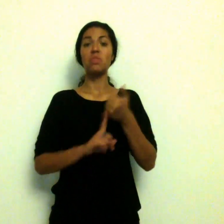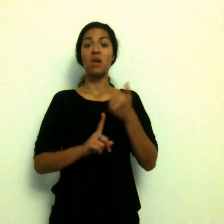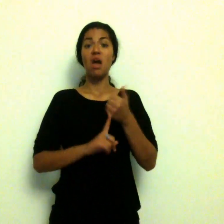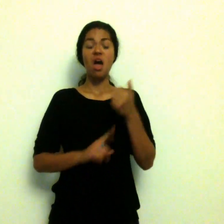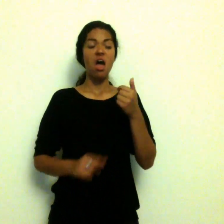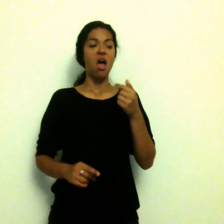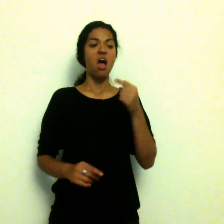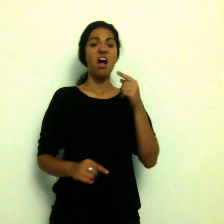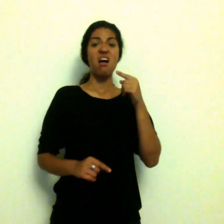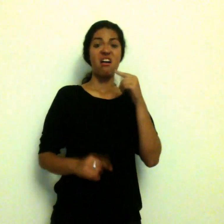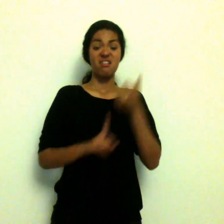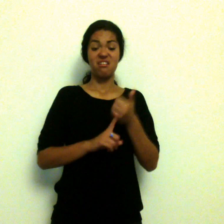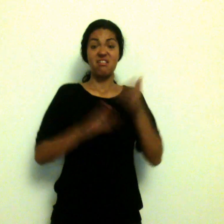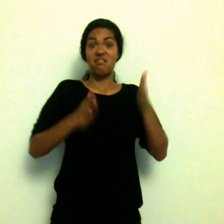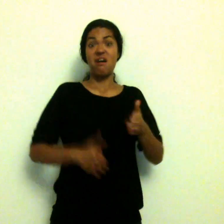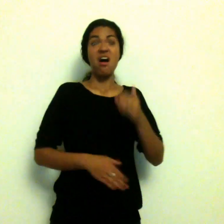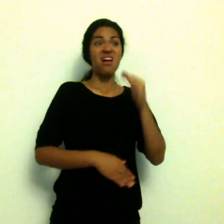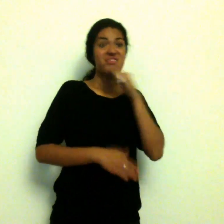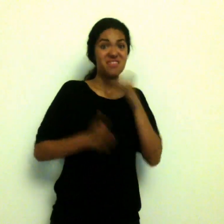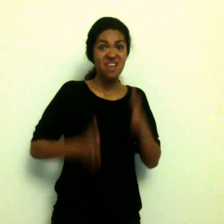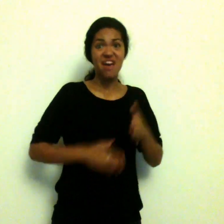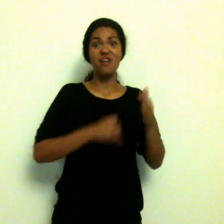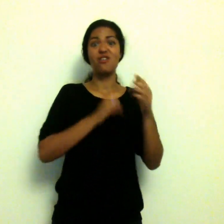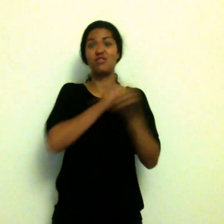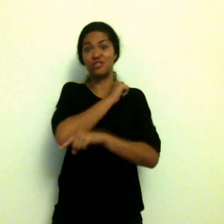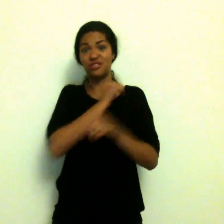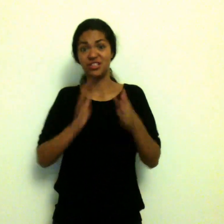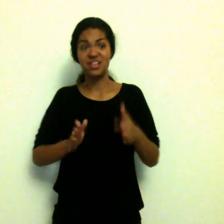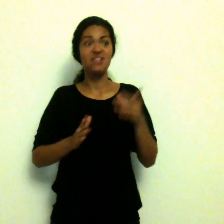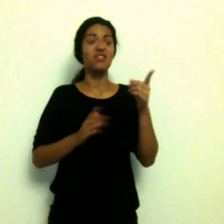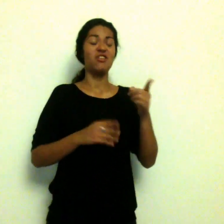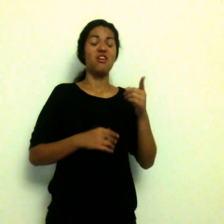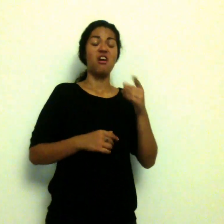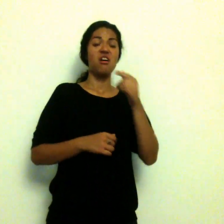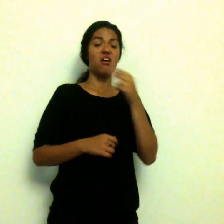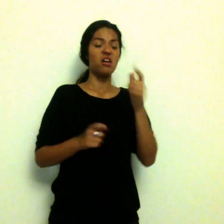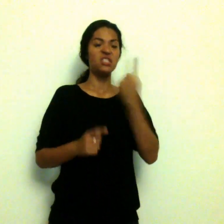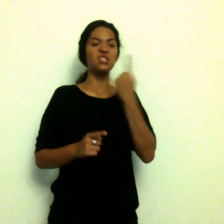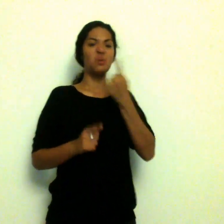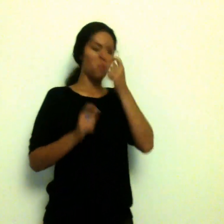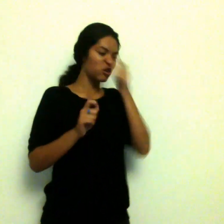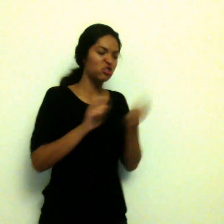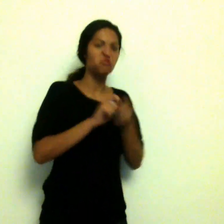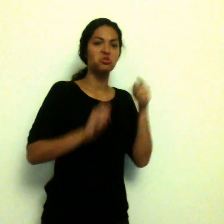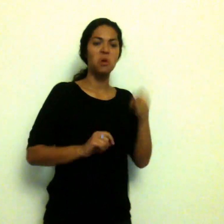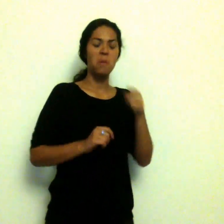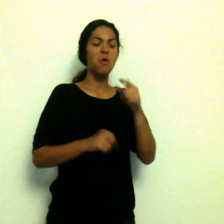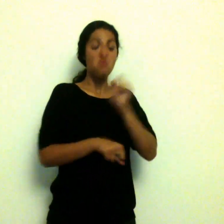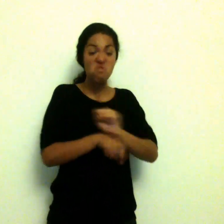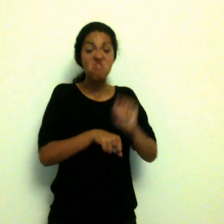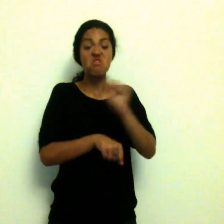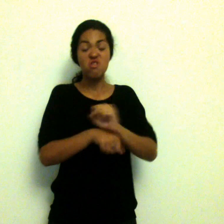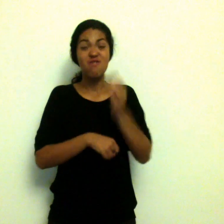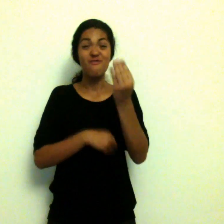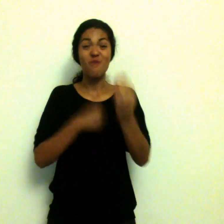from problems, and was tricked into 14 years of hard labor before he had an encounter with God that reshaped him. What